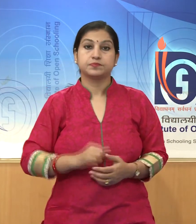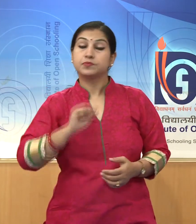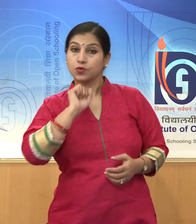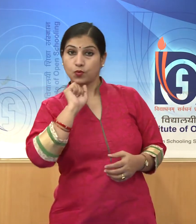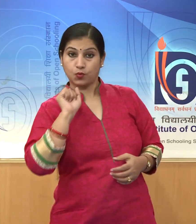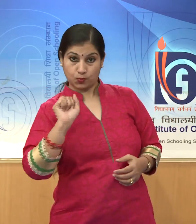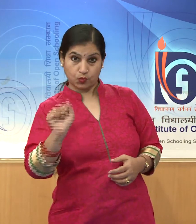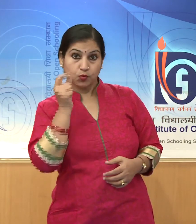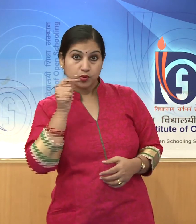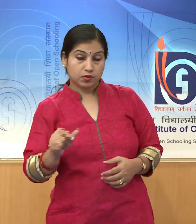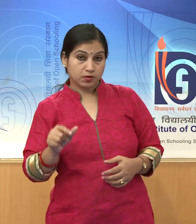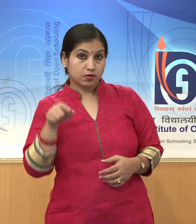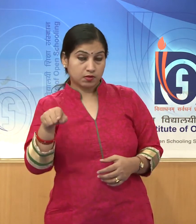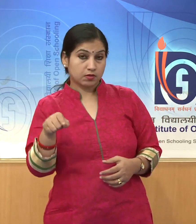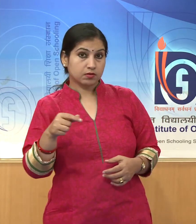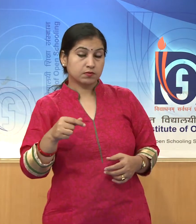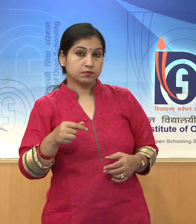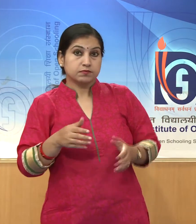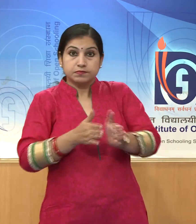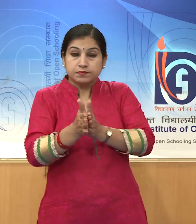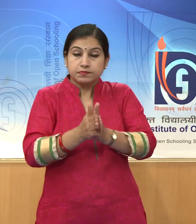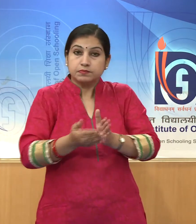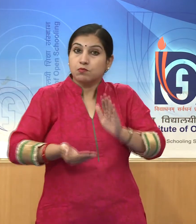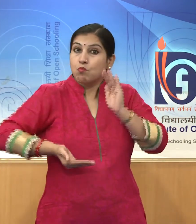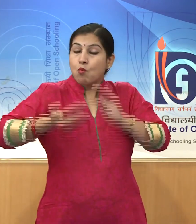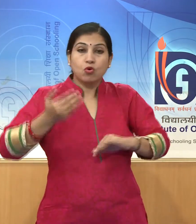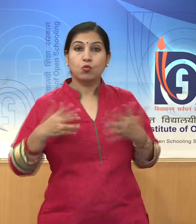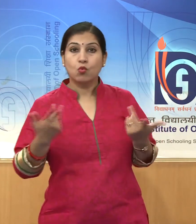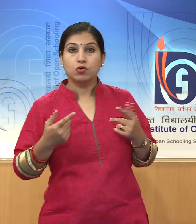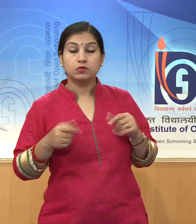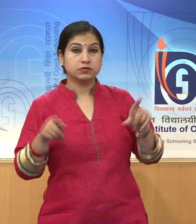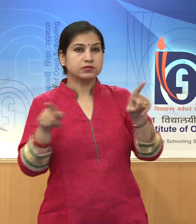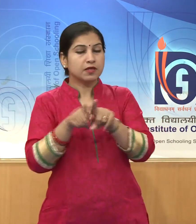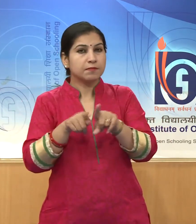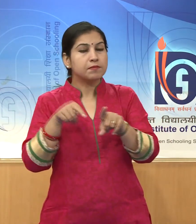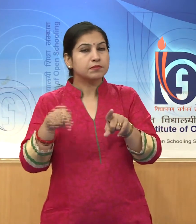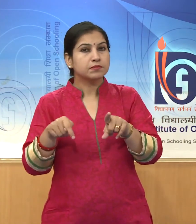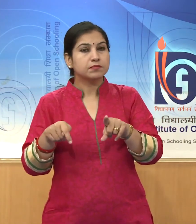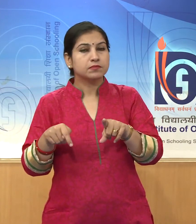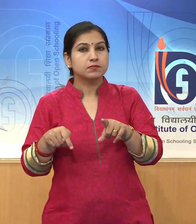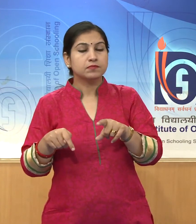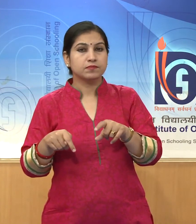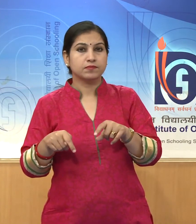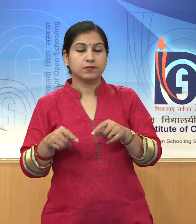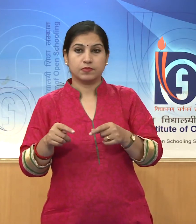His main interest in the picture is to capture the force